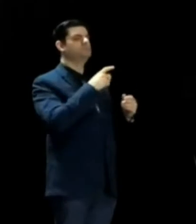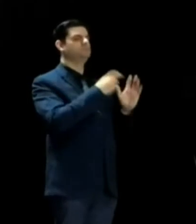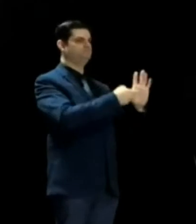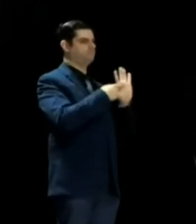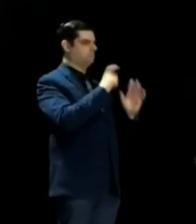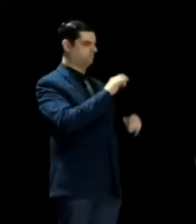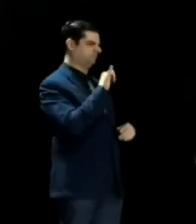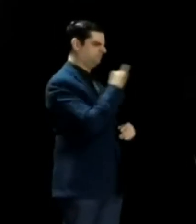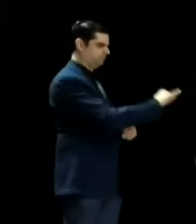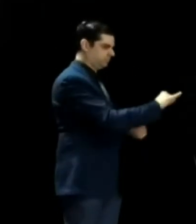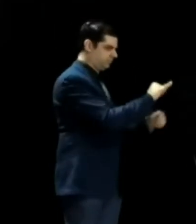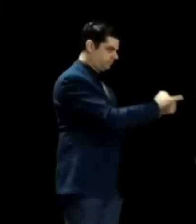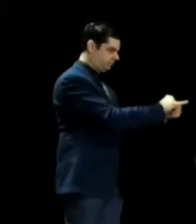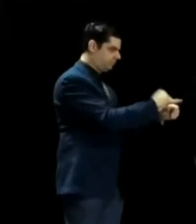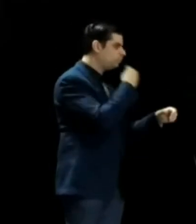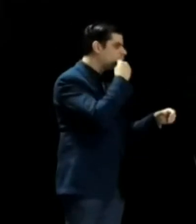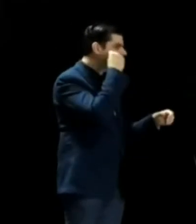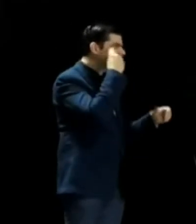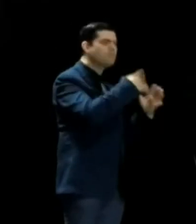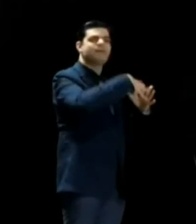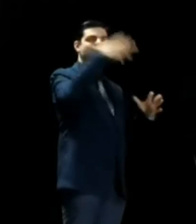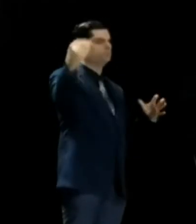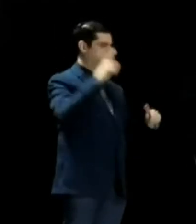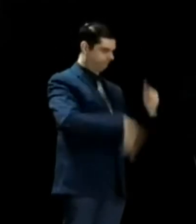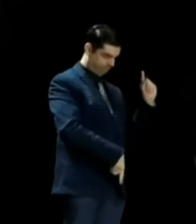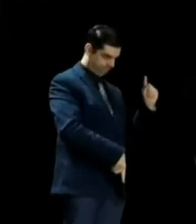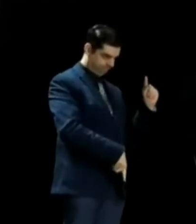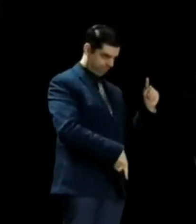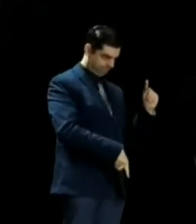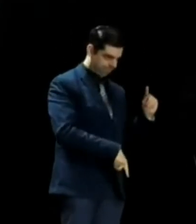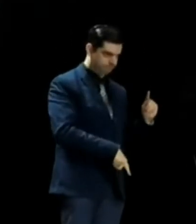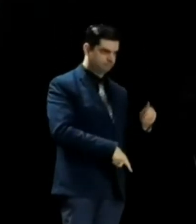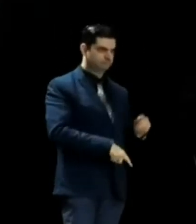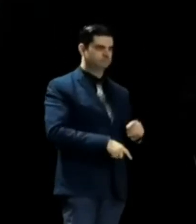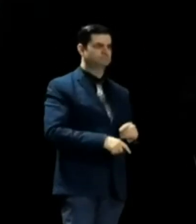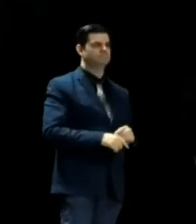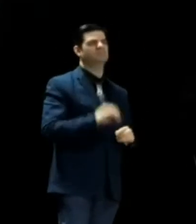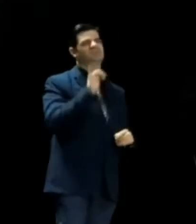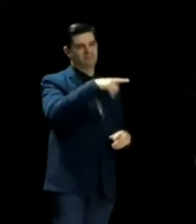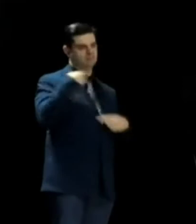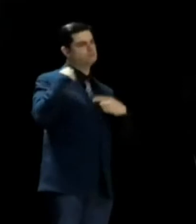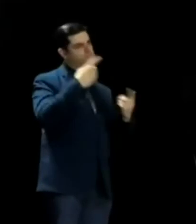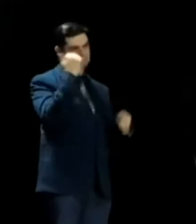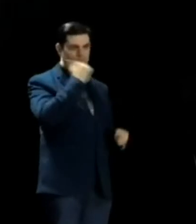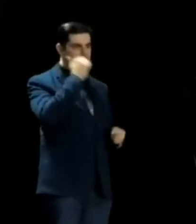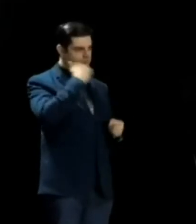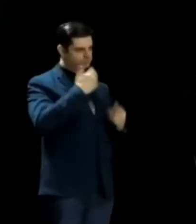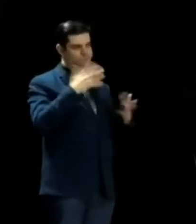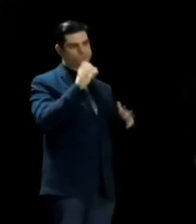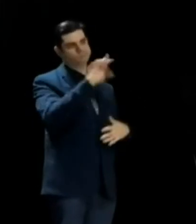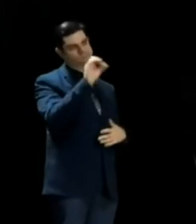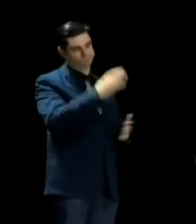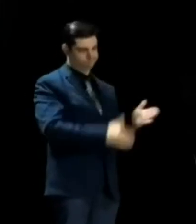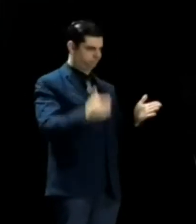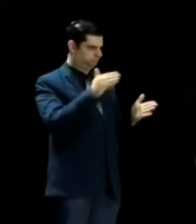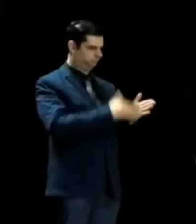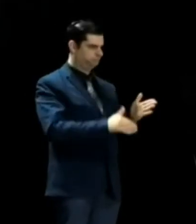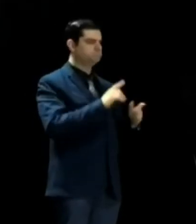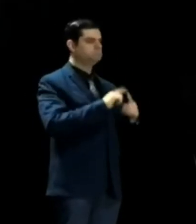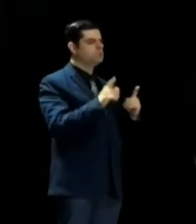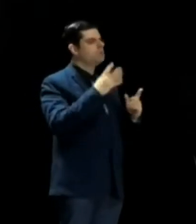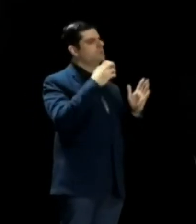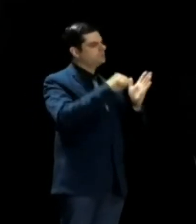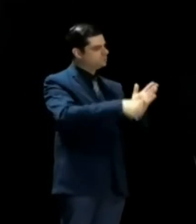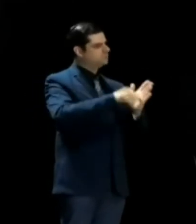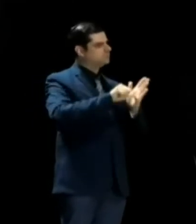first time, just because you work at a business that has had someone test positive doesn't mean you